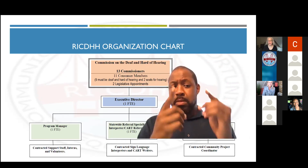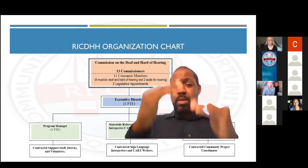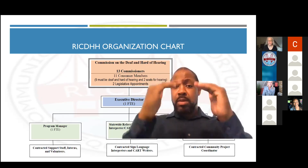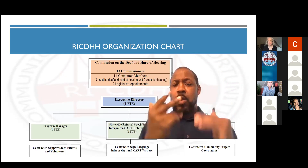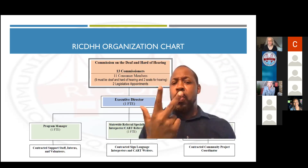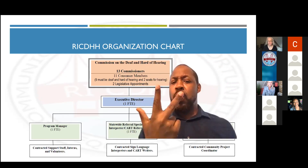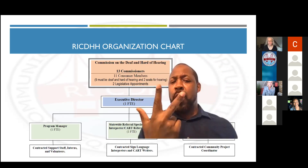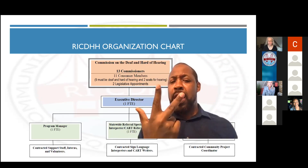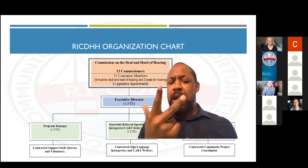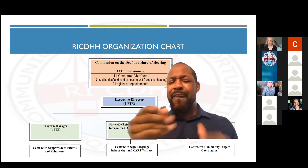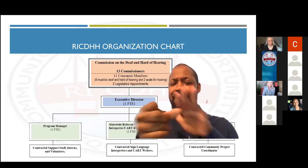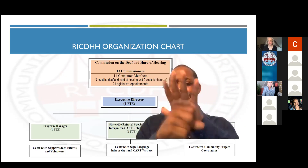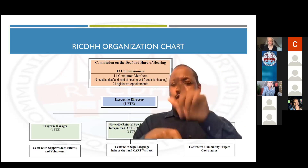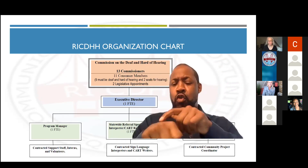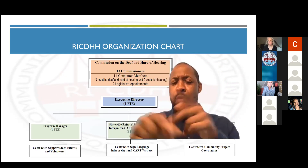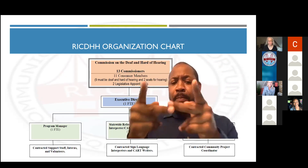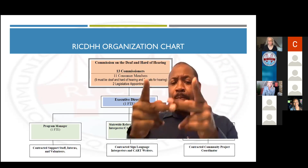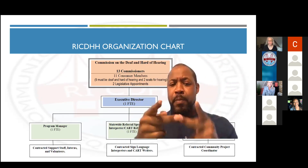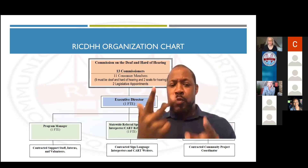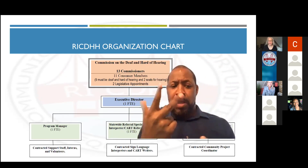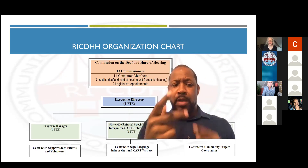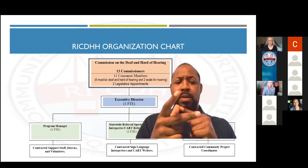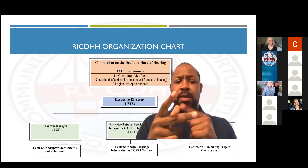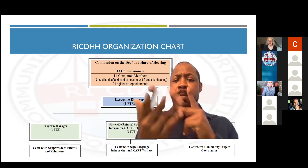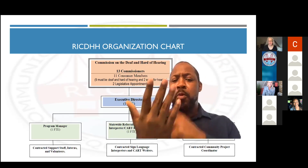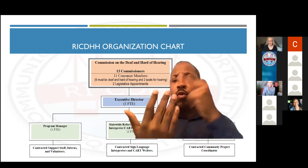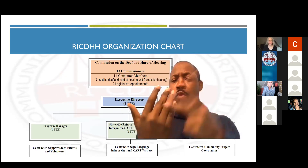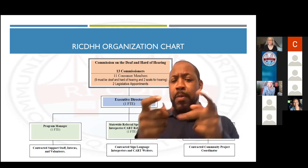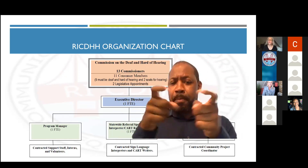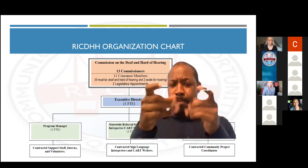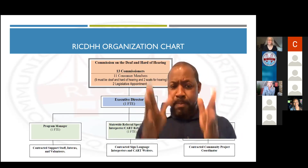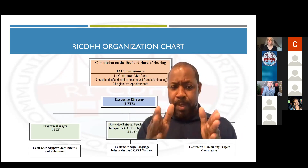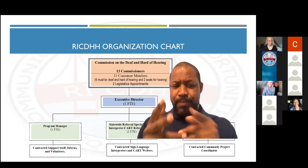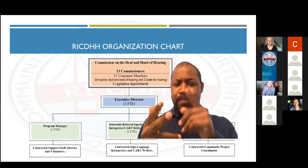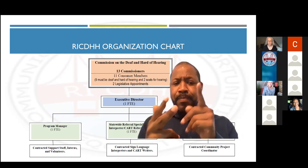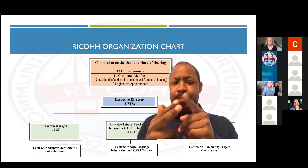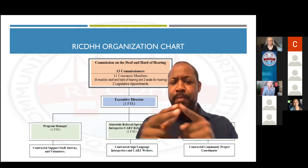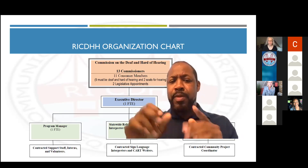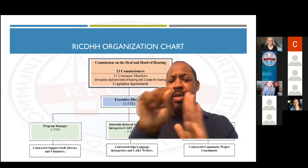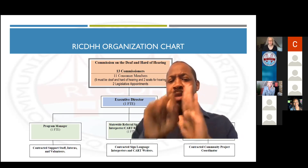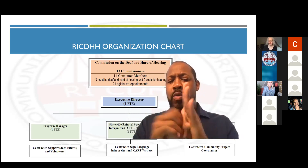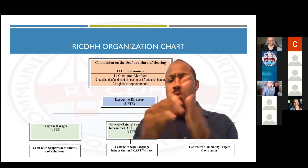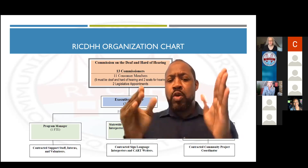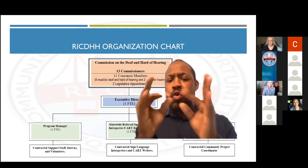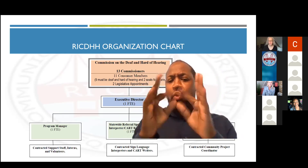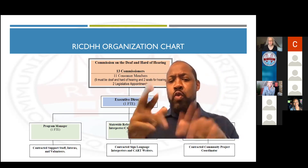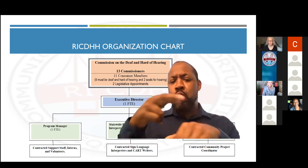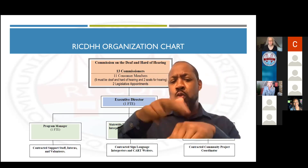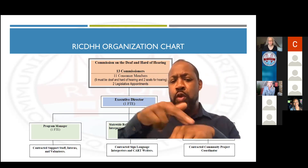I'm the executive director, so I'm under the board. And then we have the staff. We have 3 full-time people. We have interpreter